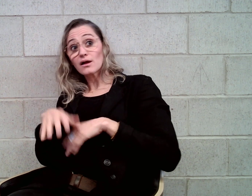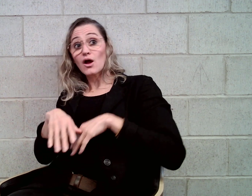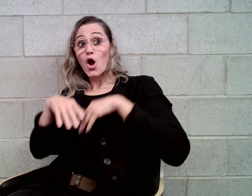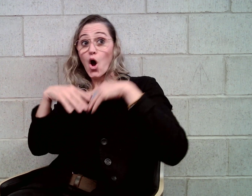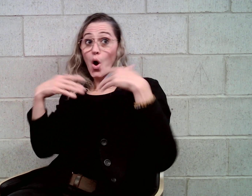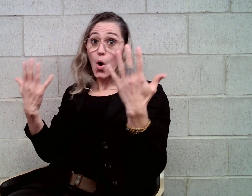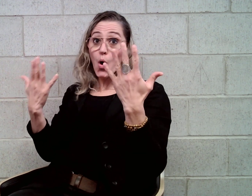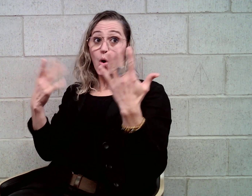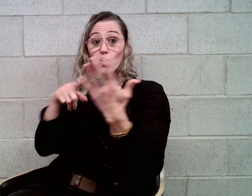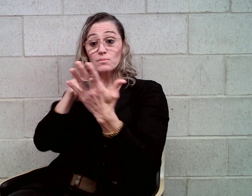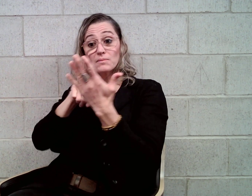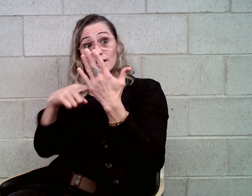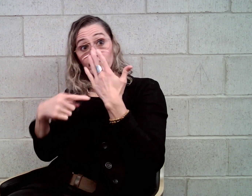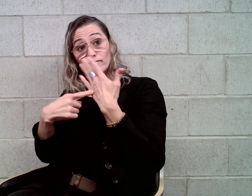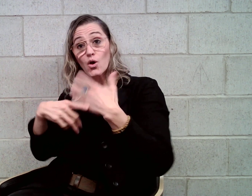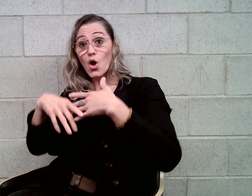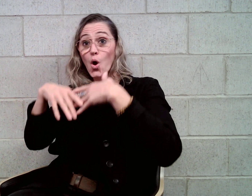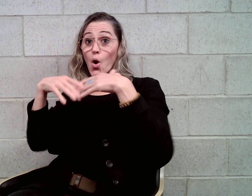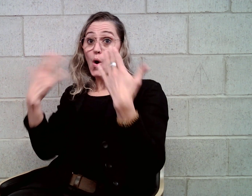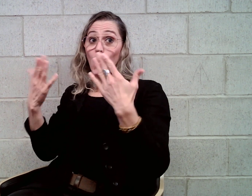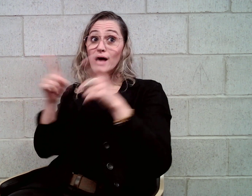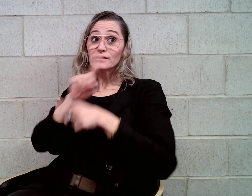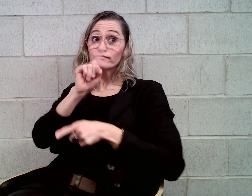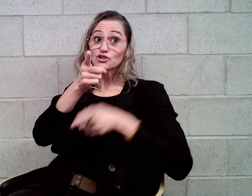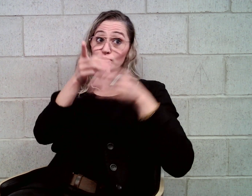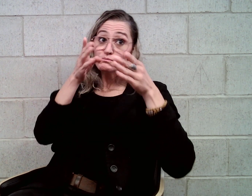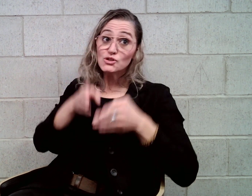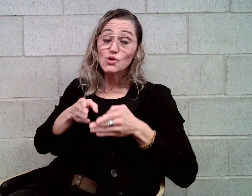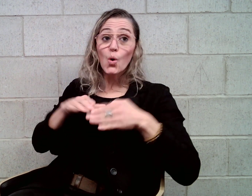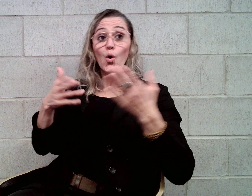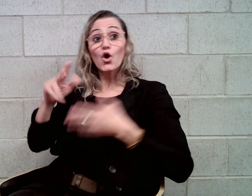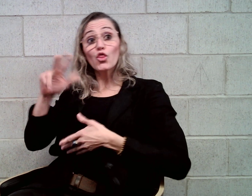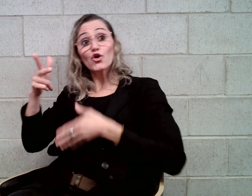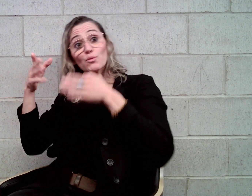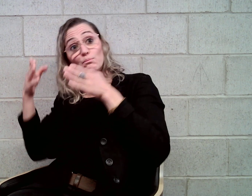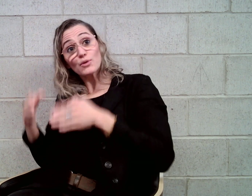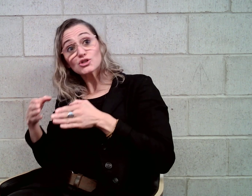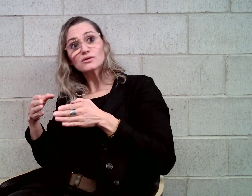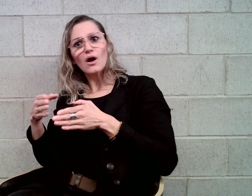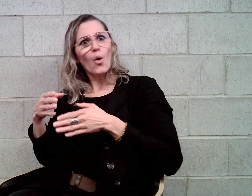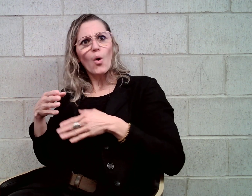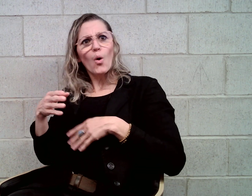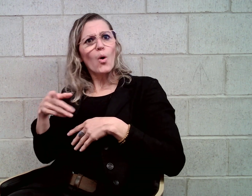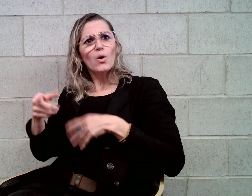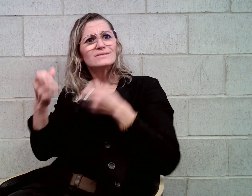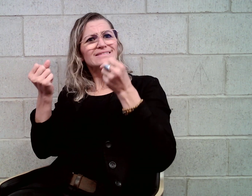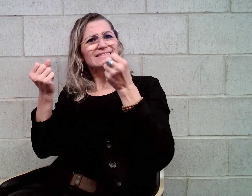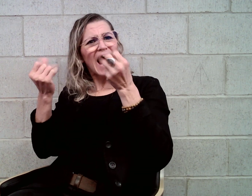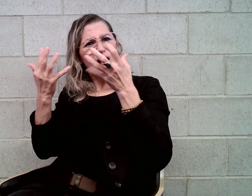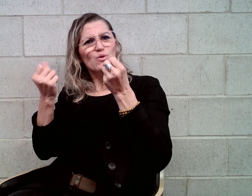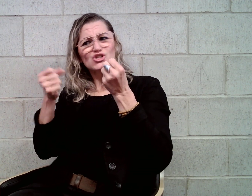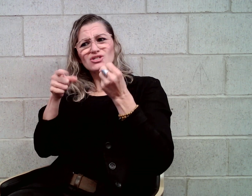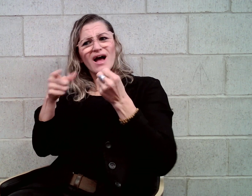opportunity to deliver a text directly, indirectly, in first person, in third person,